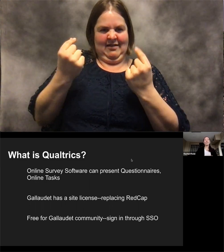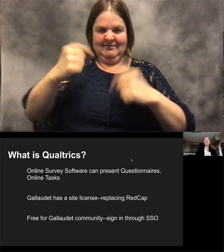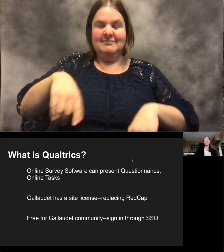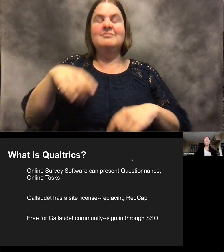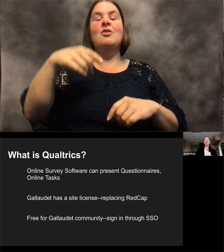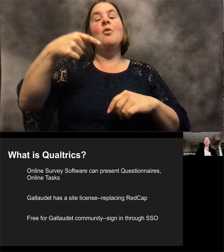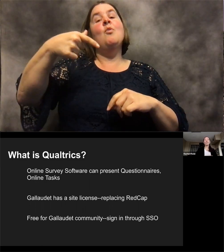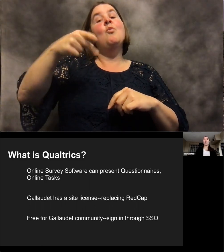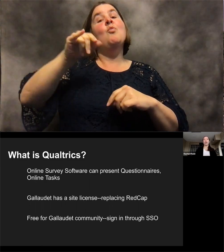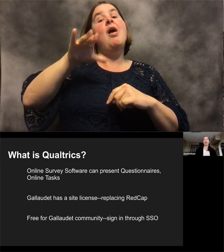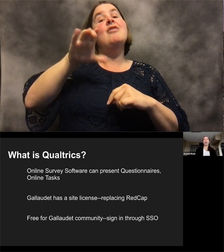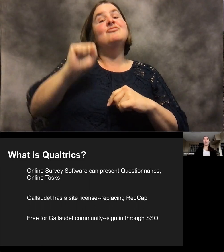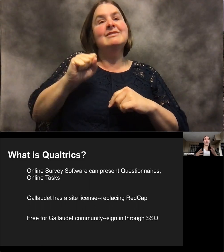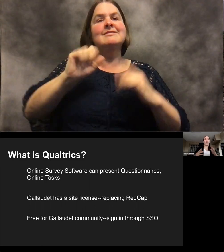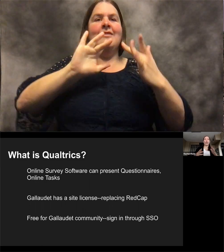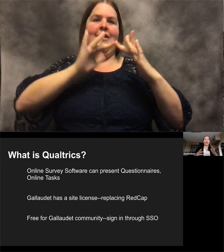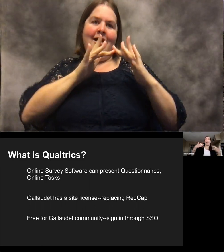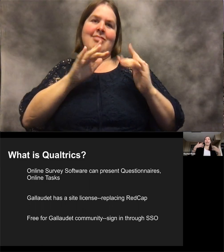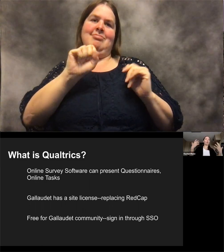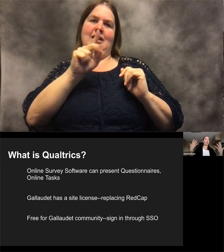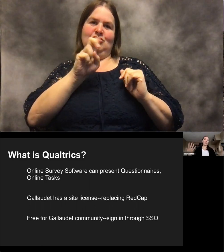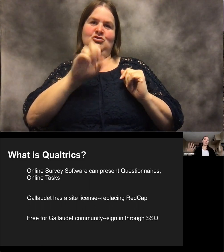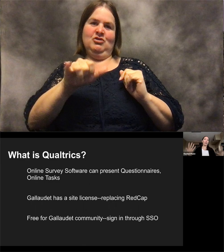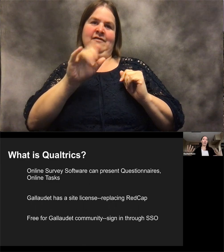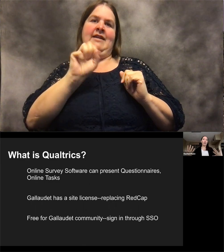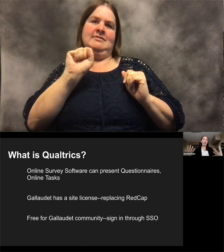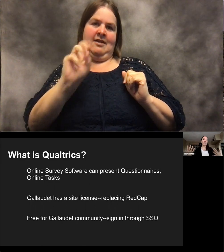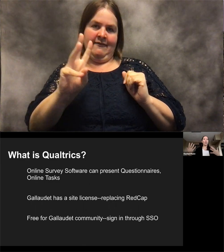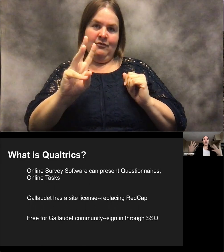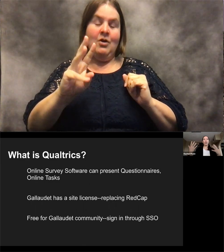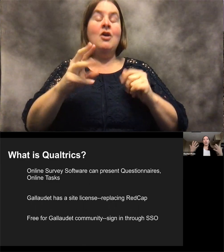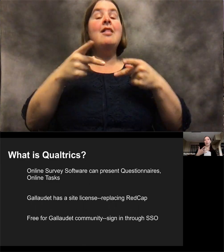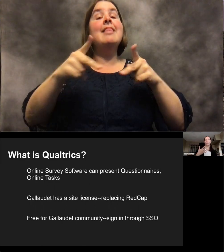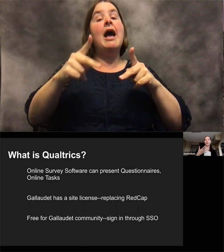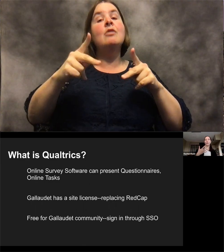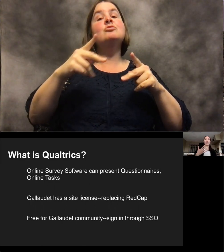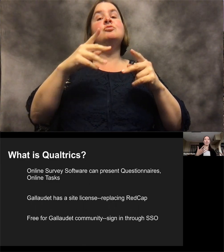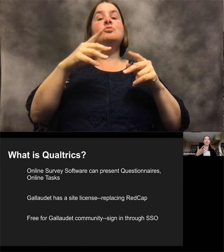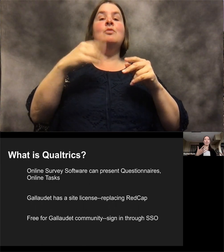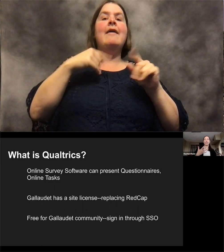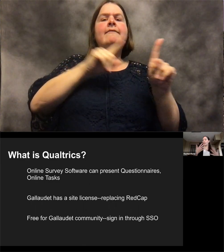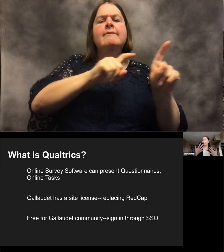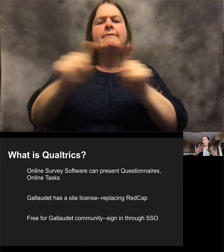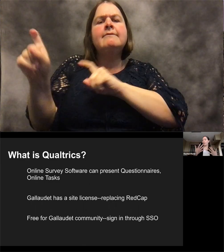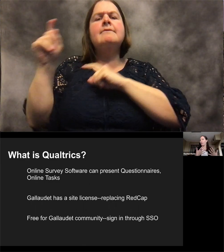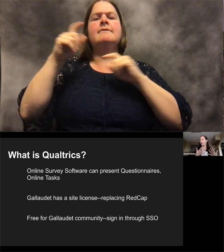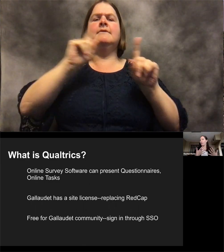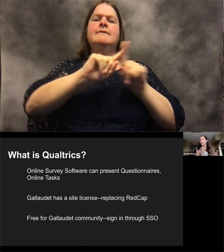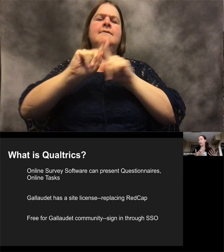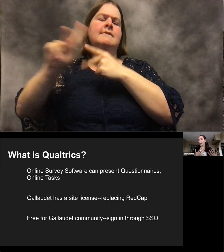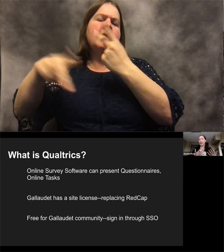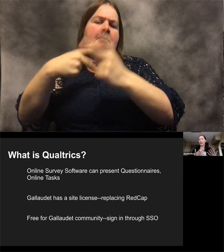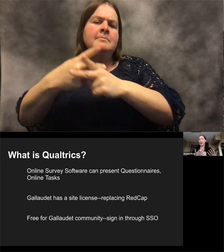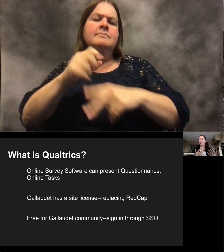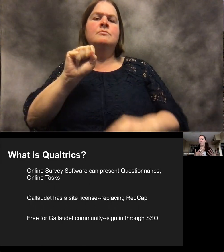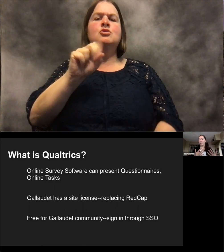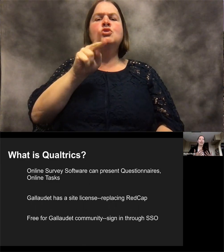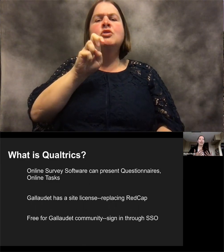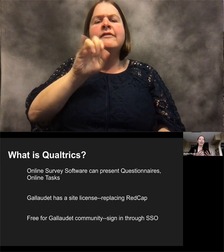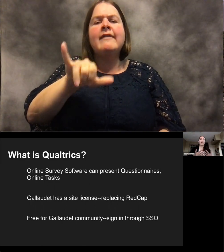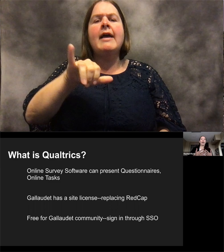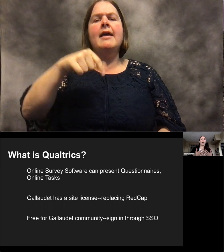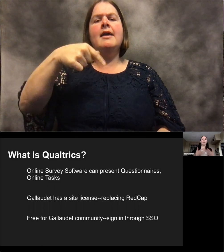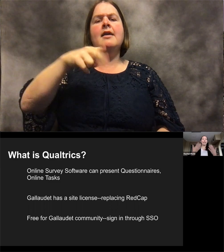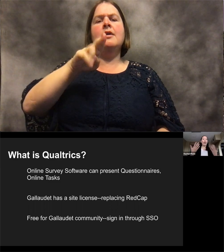is online survey software, and it can present questionnaires, surveys, different kinds of online